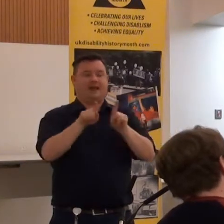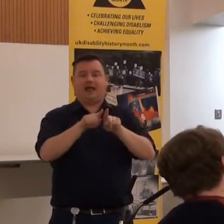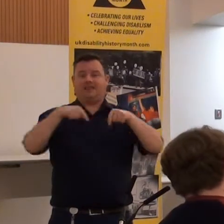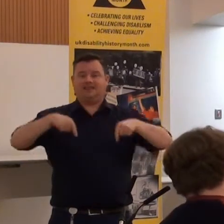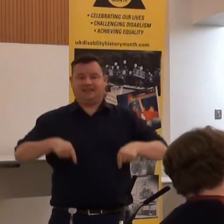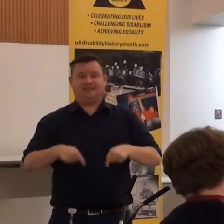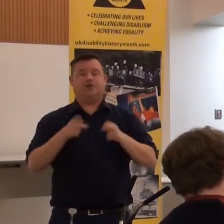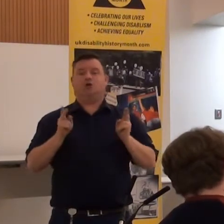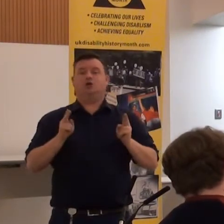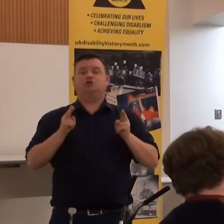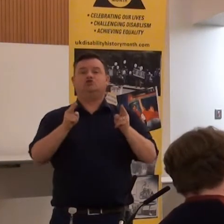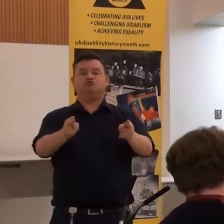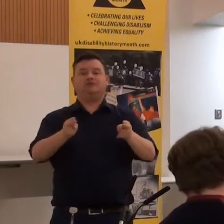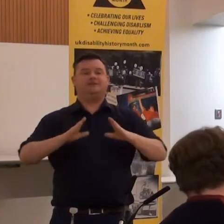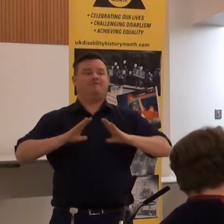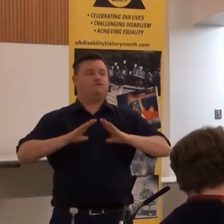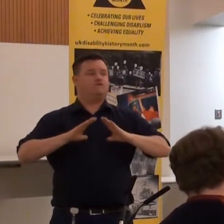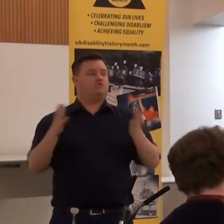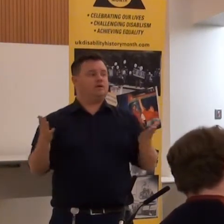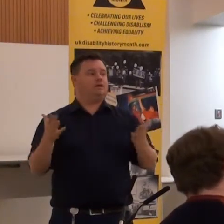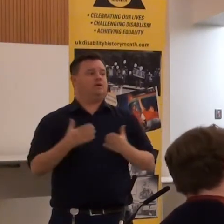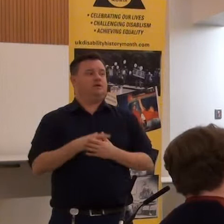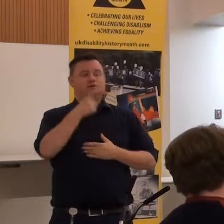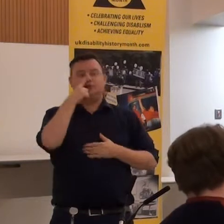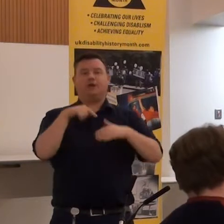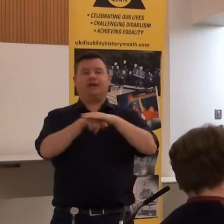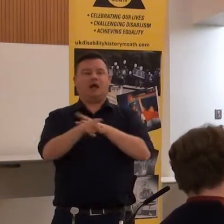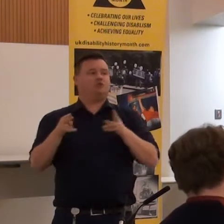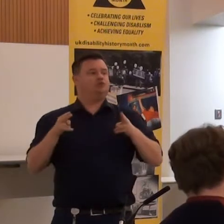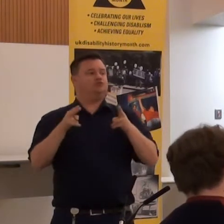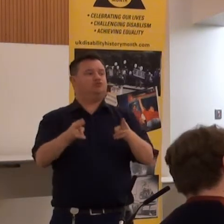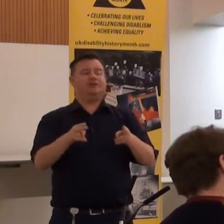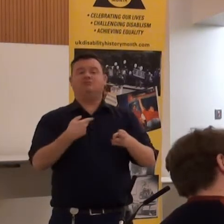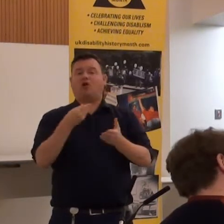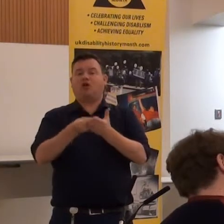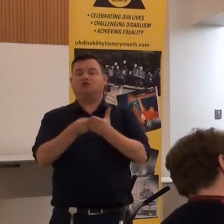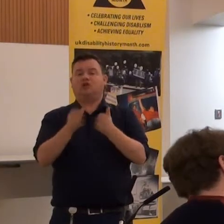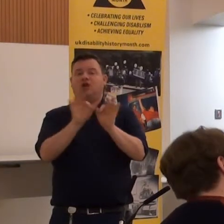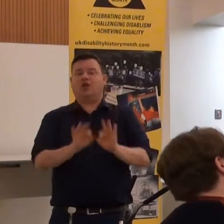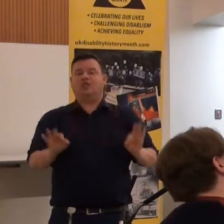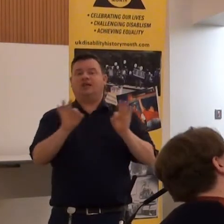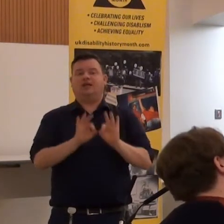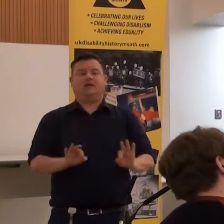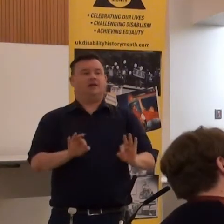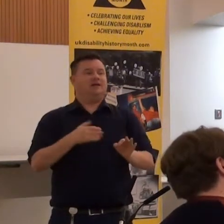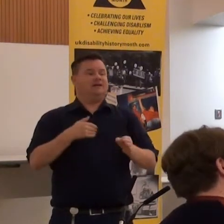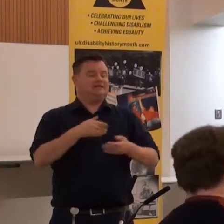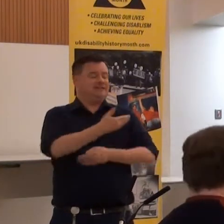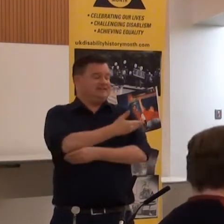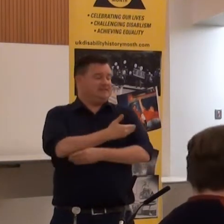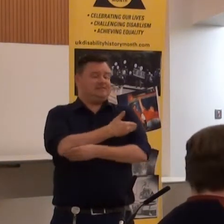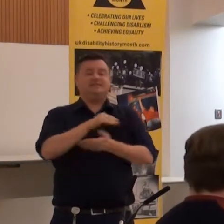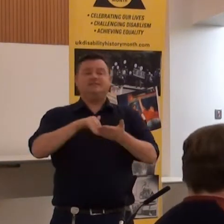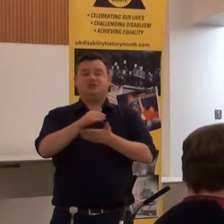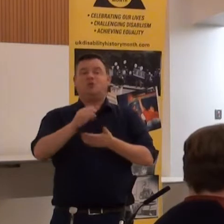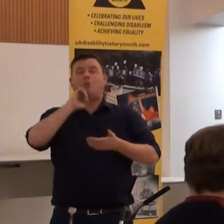The street is free, so you can get out on the street and it doesn't cost you anything. You know, you sell the t-shirts